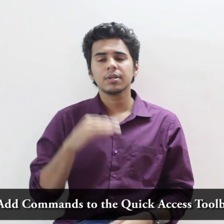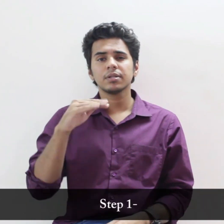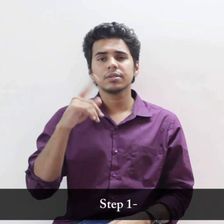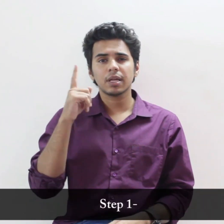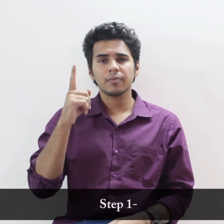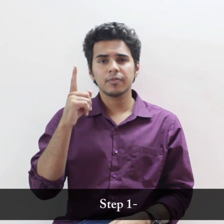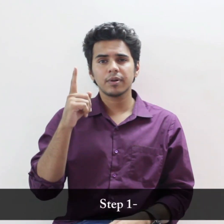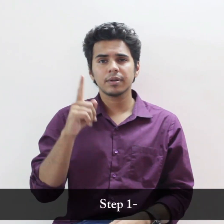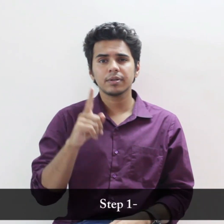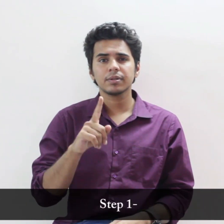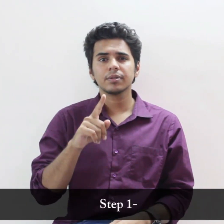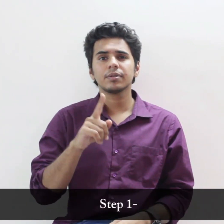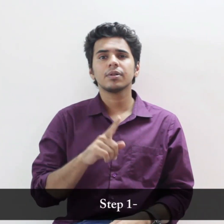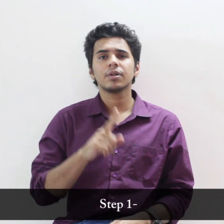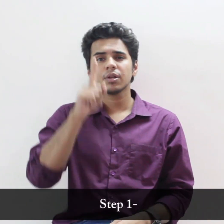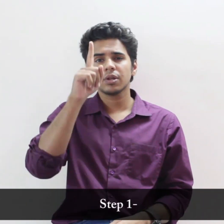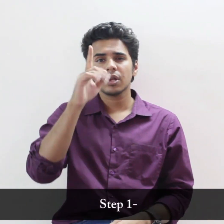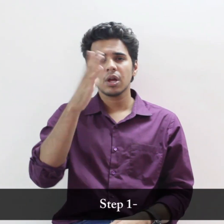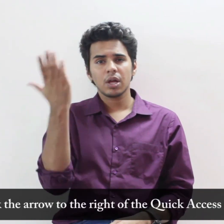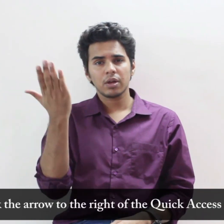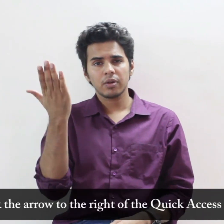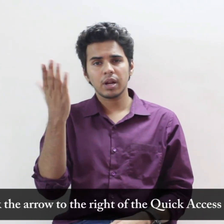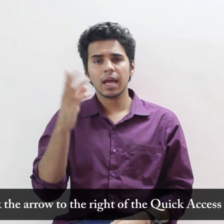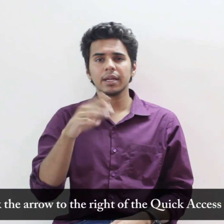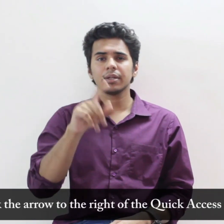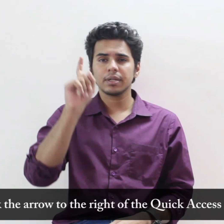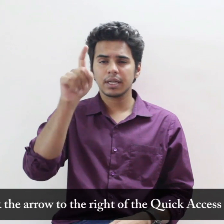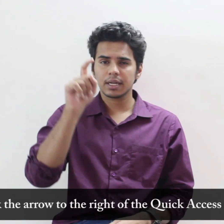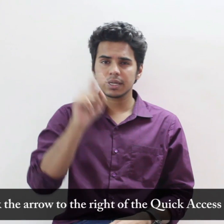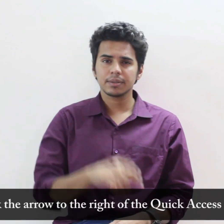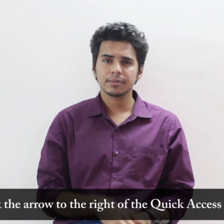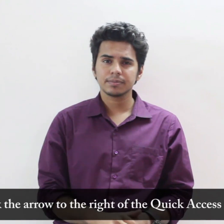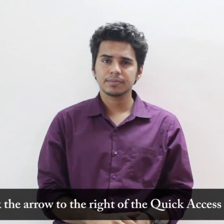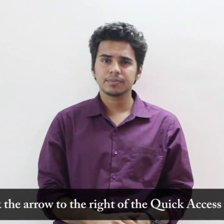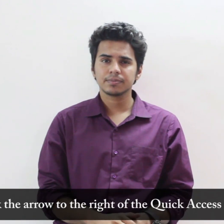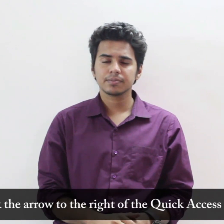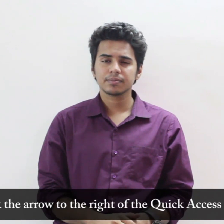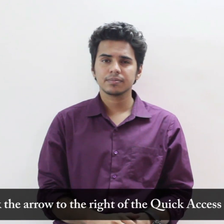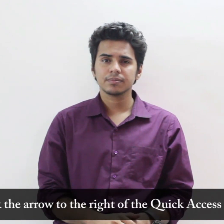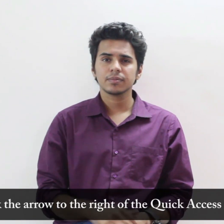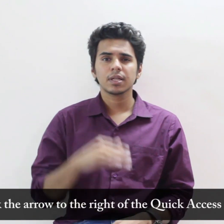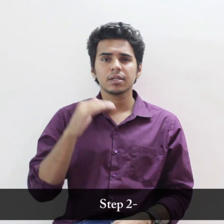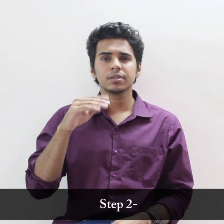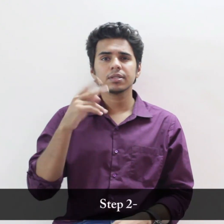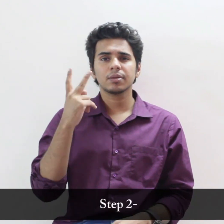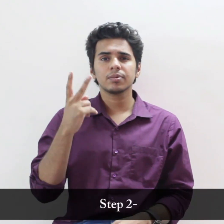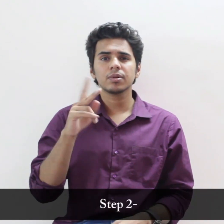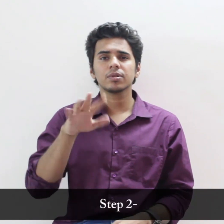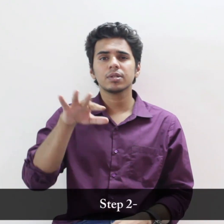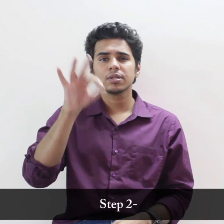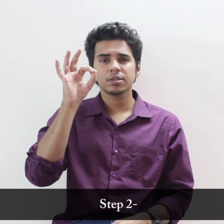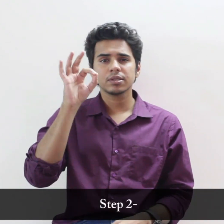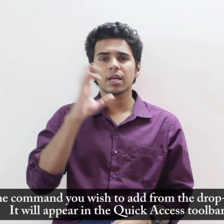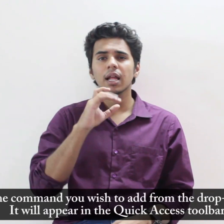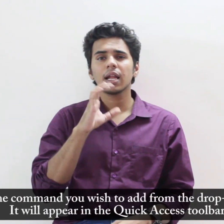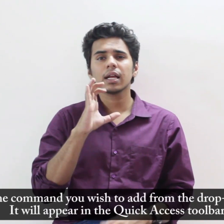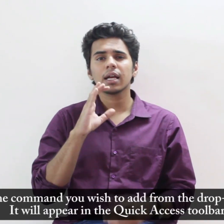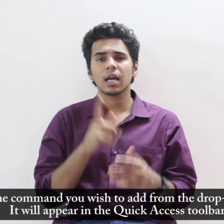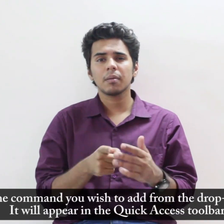Step 1. Click the arrow to the right of the Quick Access toolbar. Step 2. Select the command